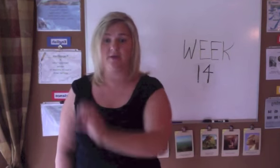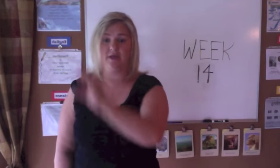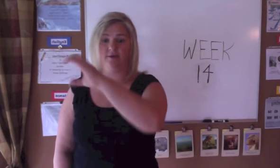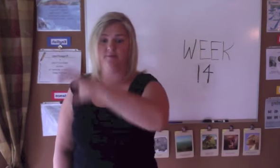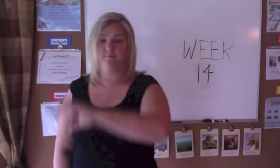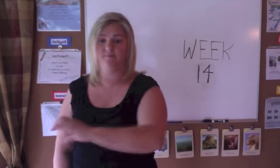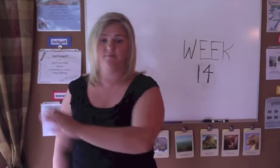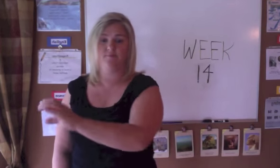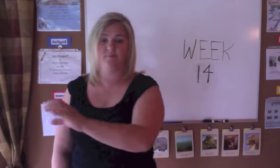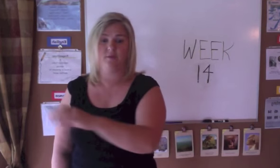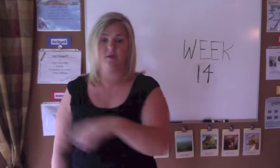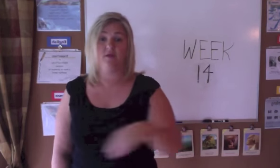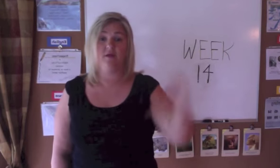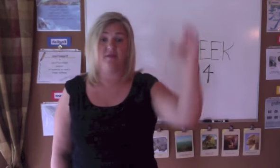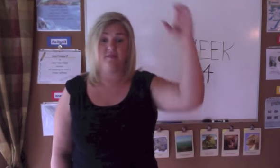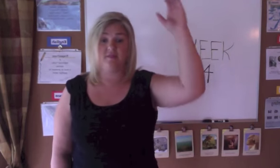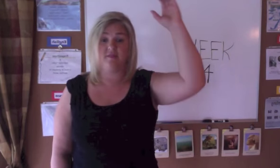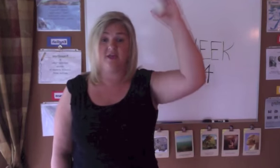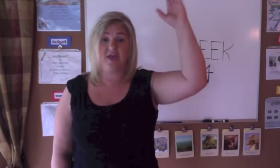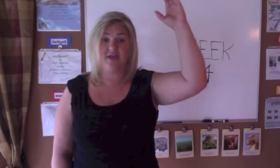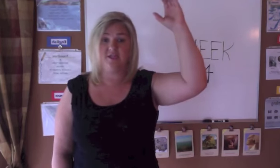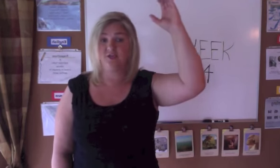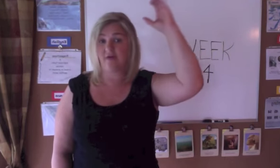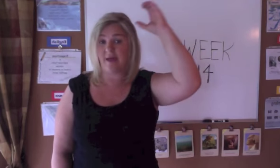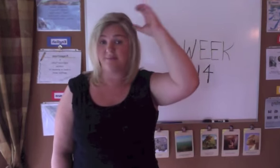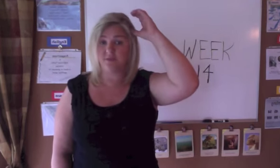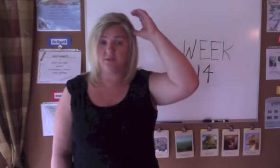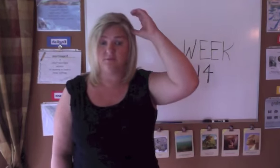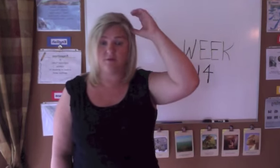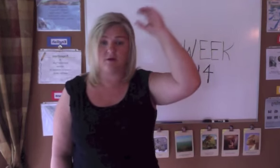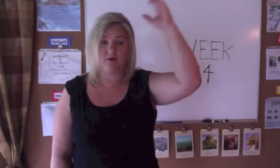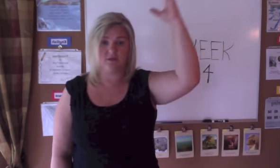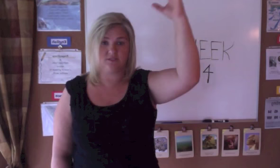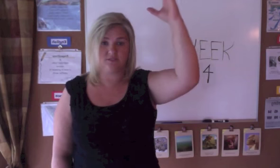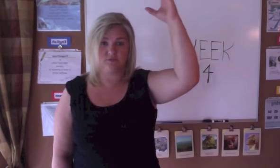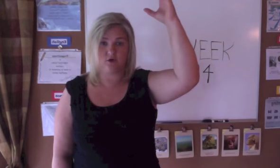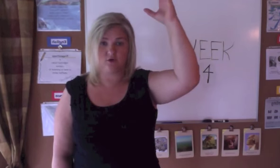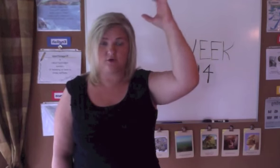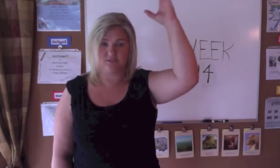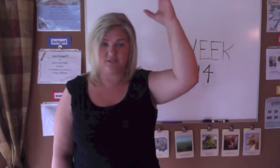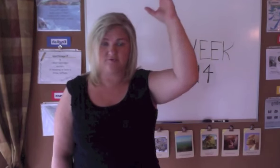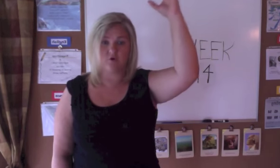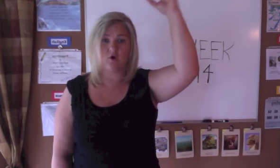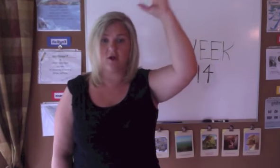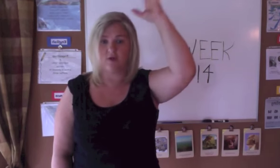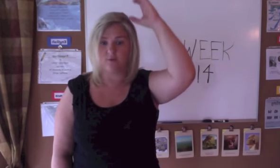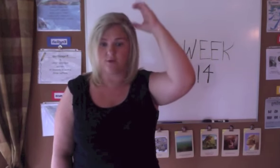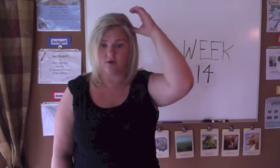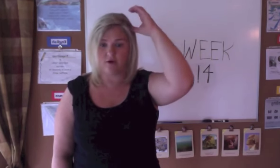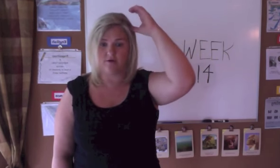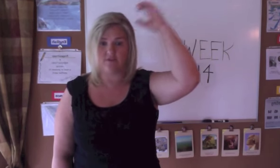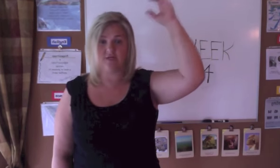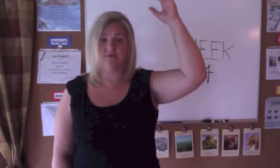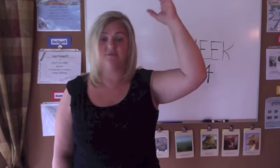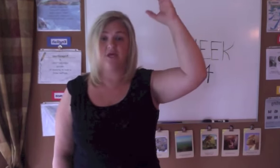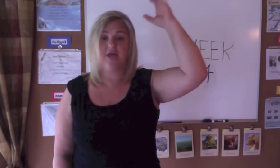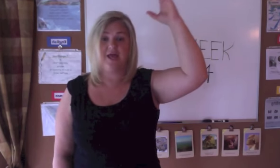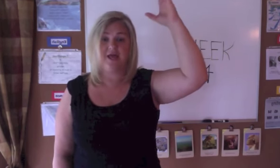Caribbean. The Age of Absolute Monarchs. This is our C for crown, and we're going to crown ourselves. Age